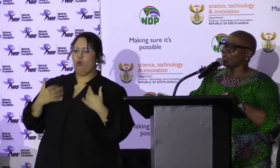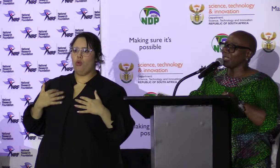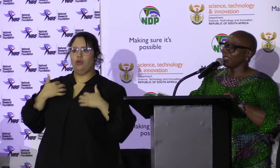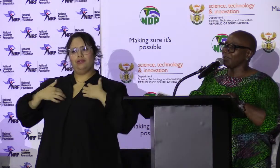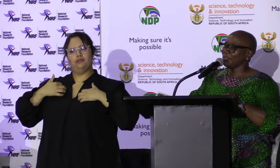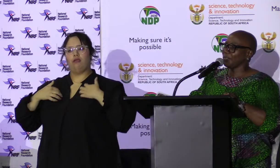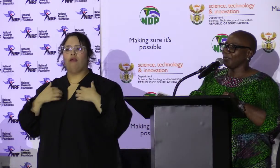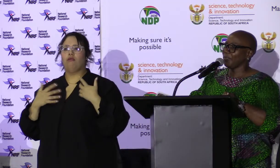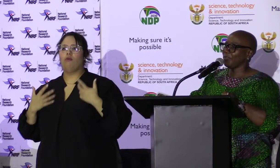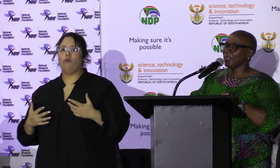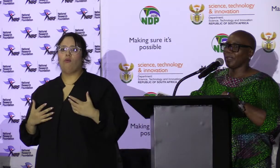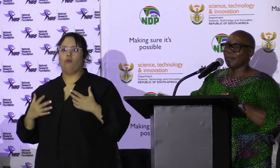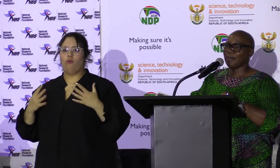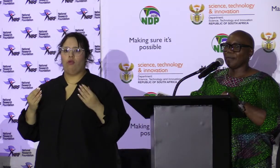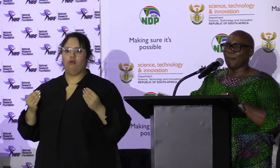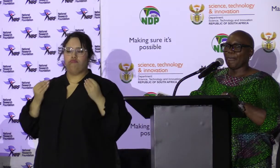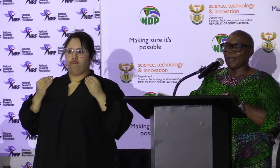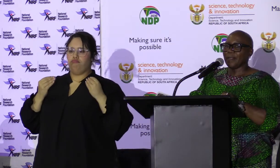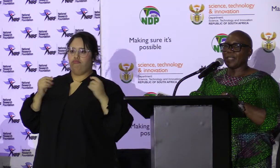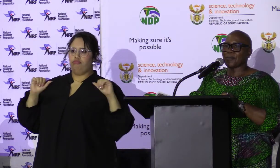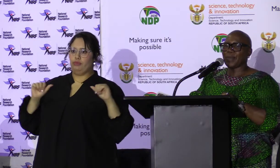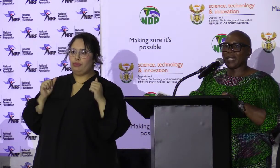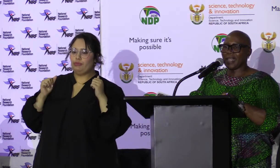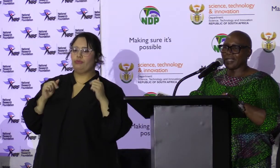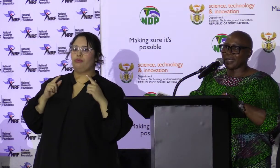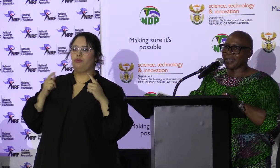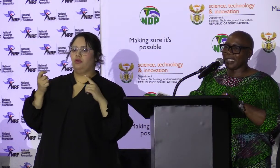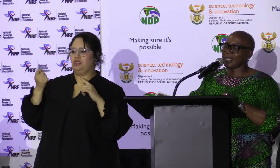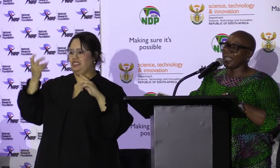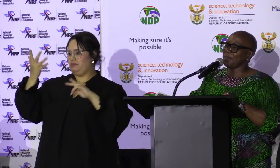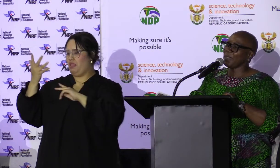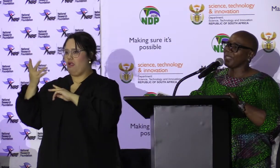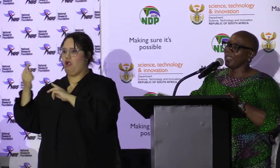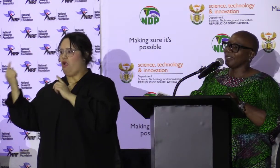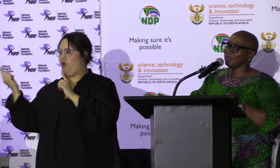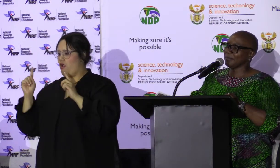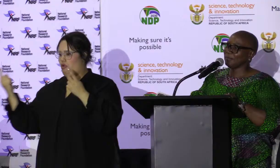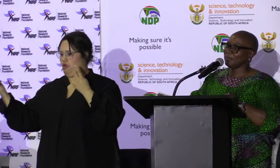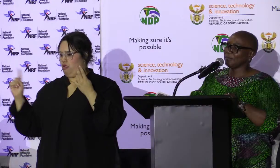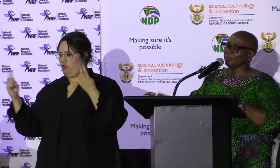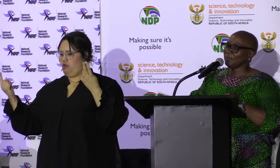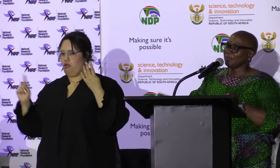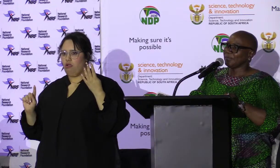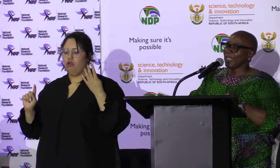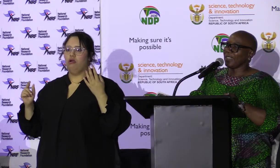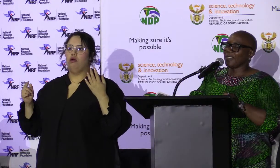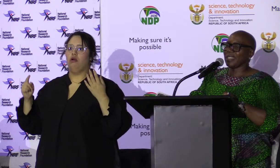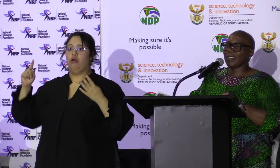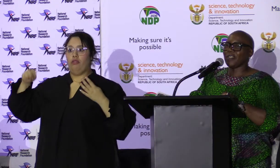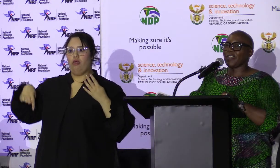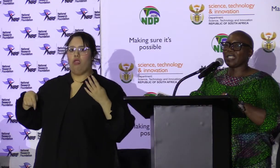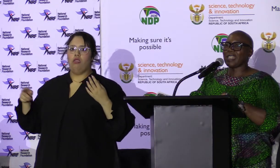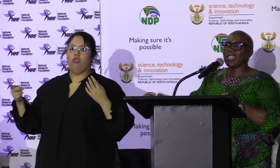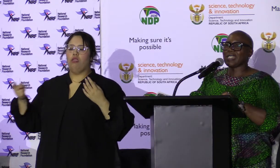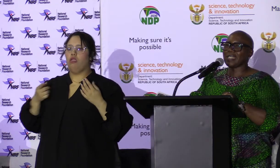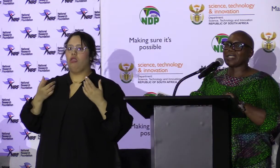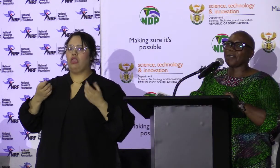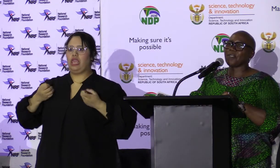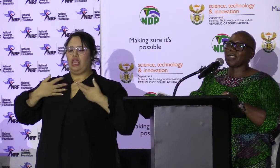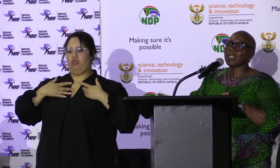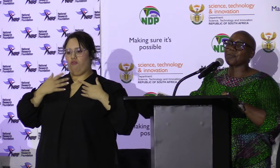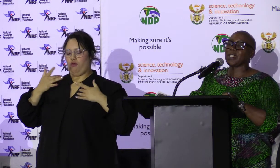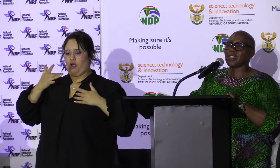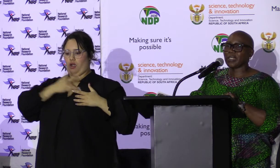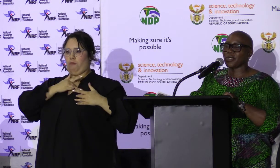day was educative. The speakers that came here, I think they've